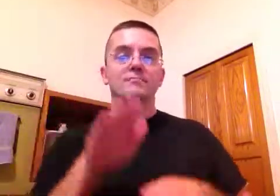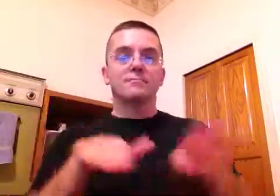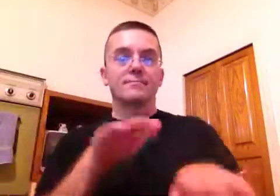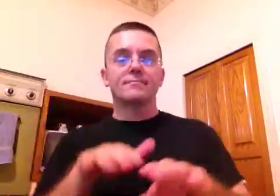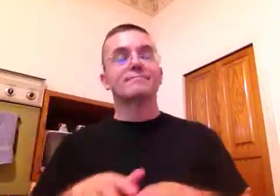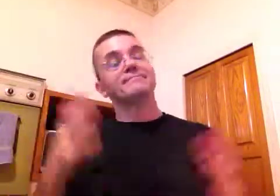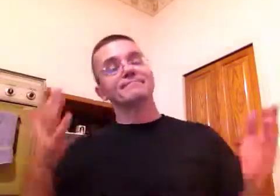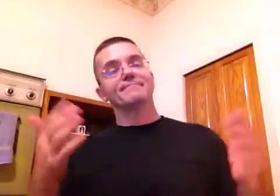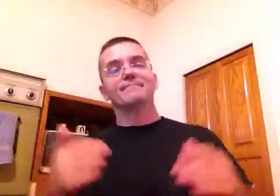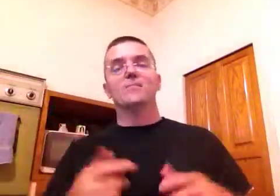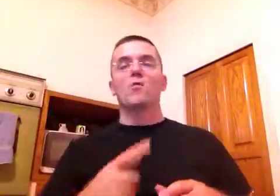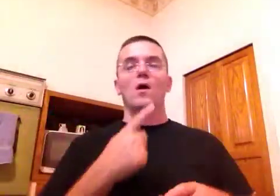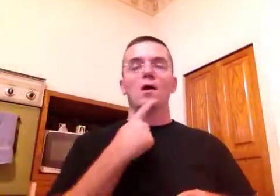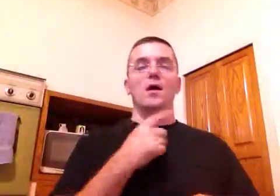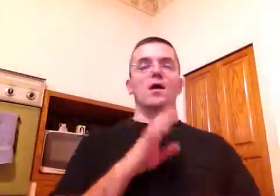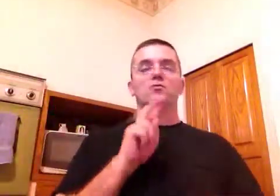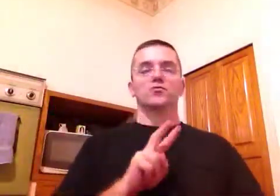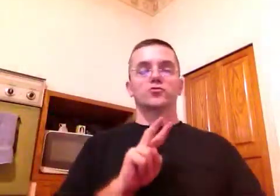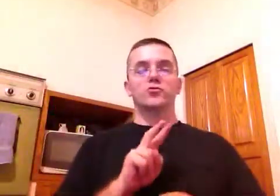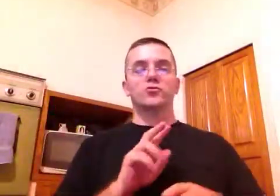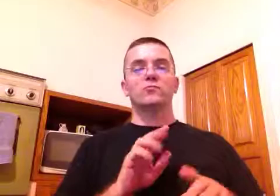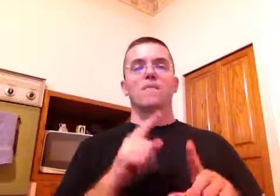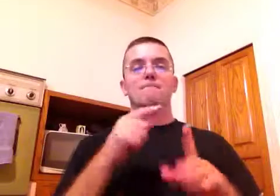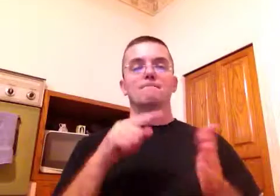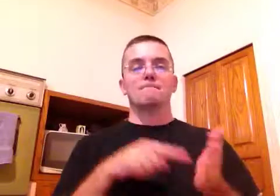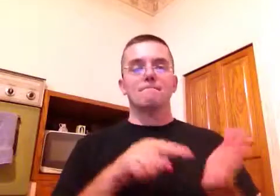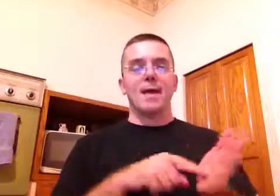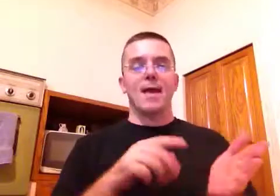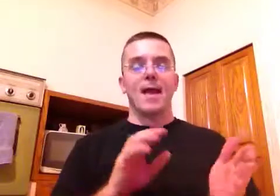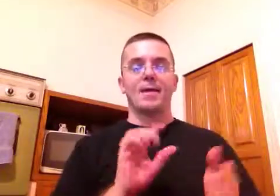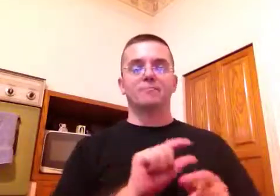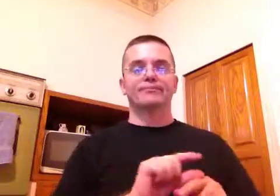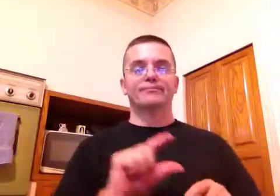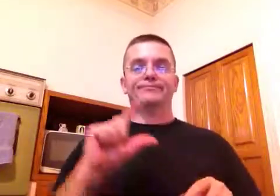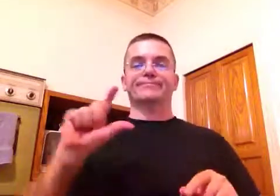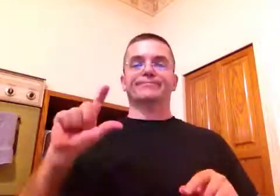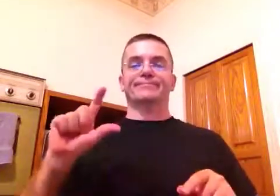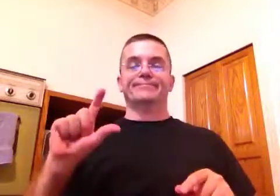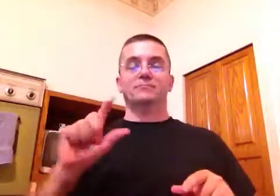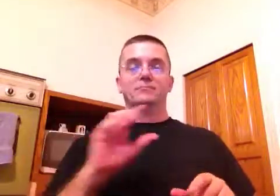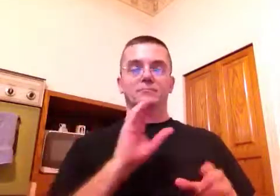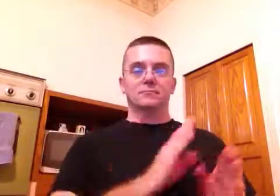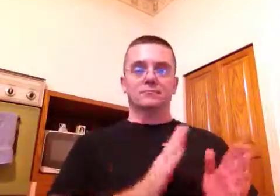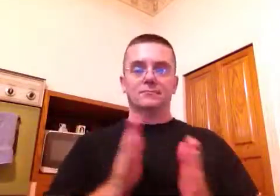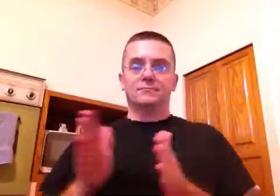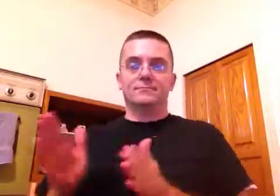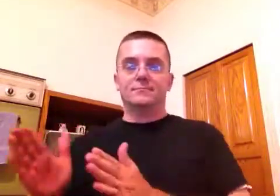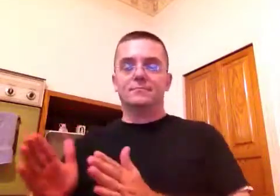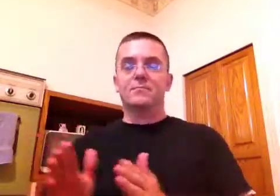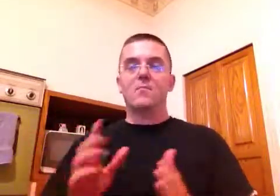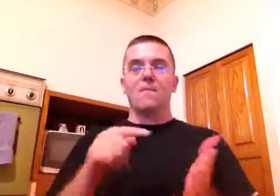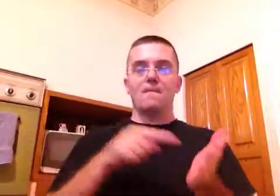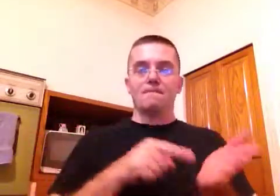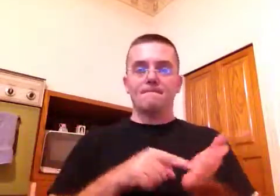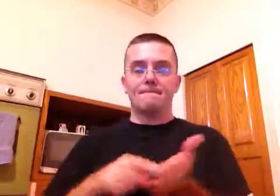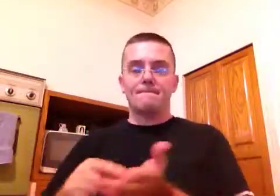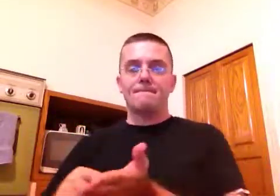to largest, and pay minimum payments on everything but the little one until it's gone. Baby step 6 is when you pay off your home early, for those that don't know. We put